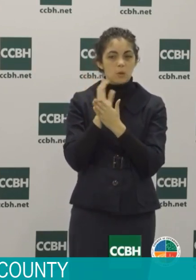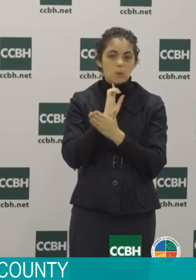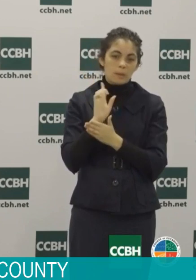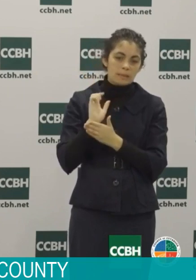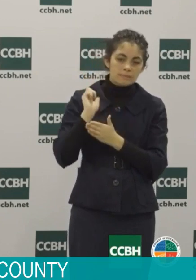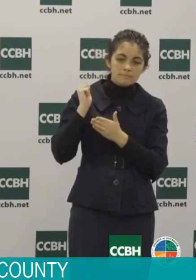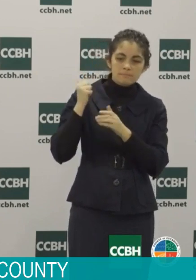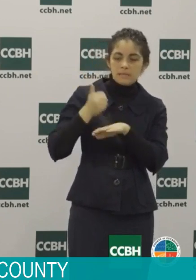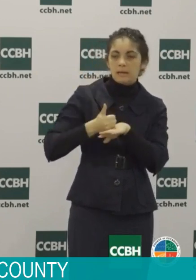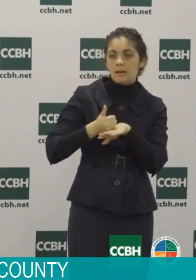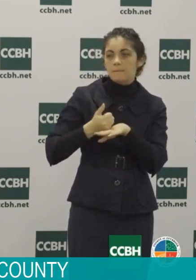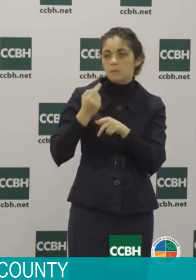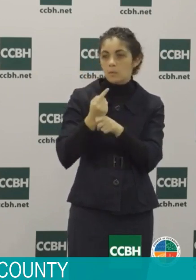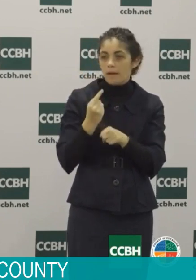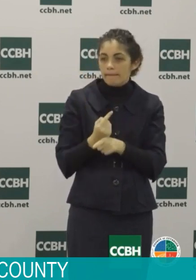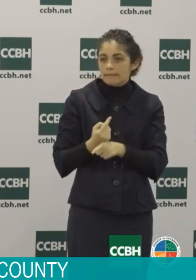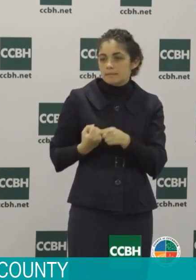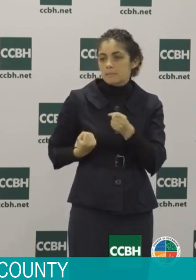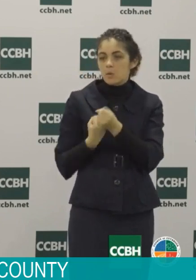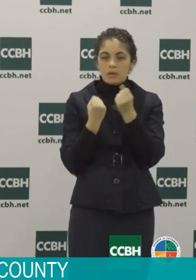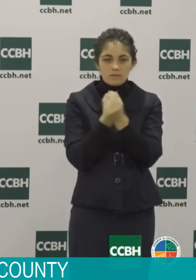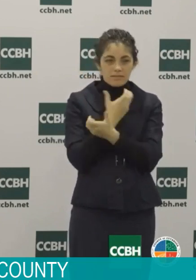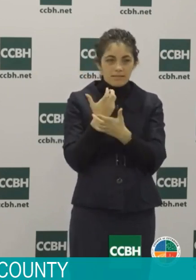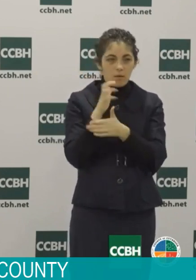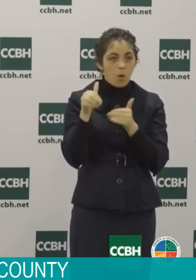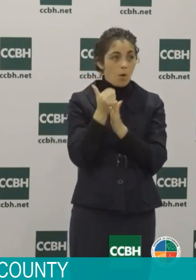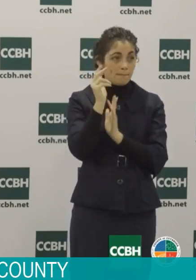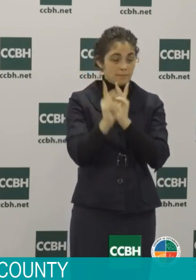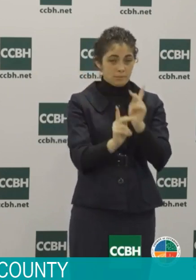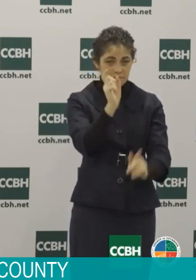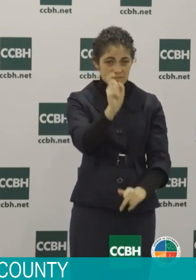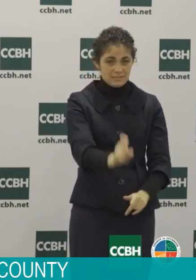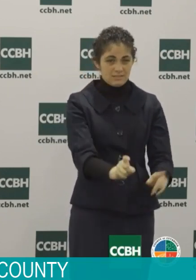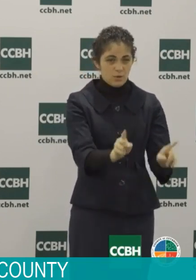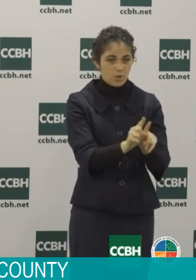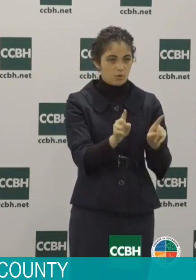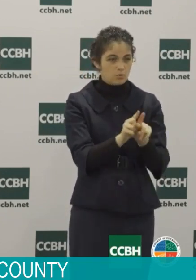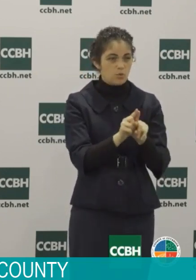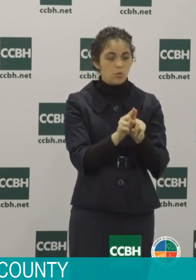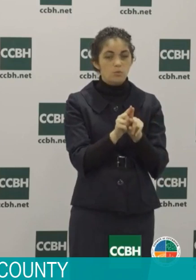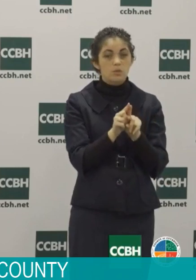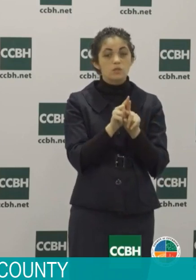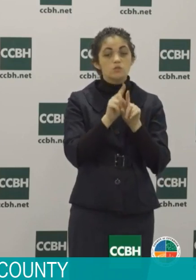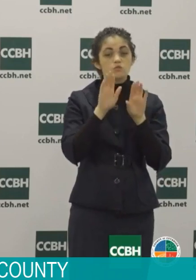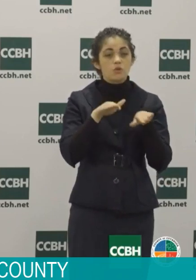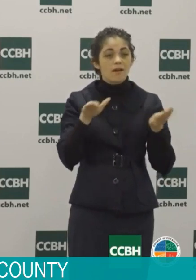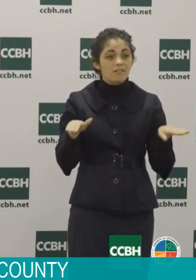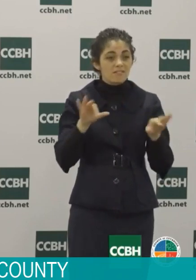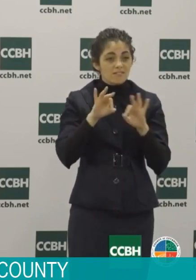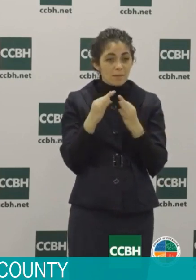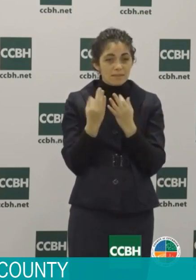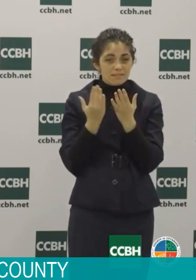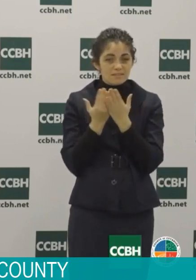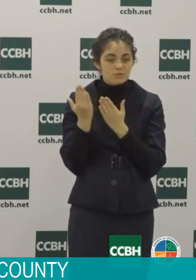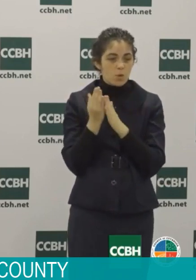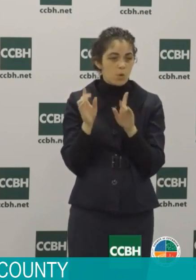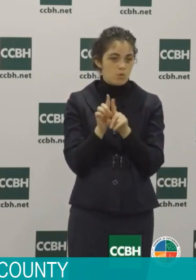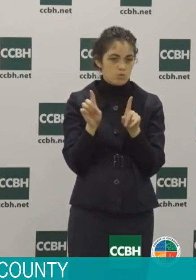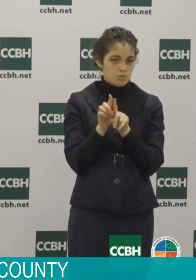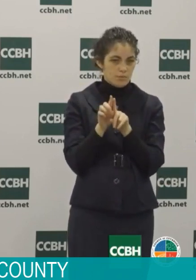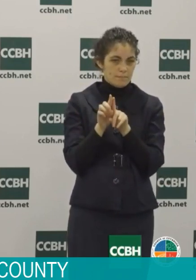working hard to make sure everyone has what they need. Lots of people in child and family services, people providing